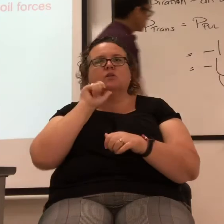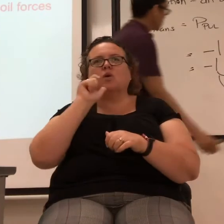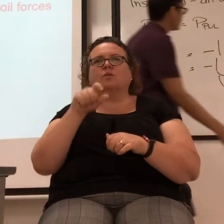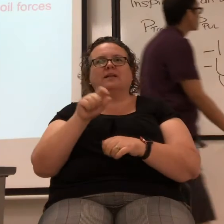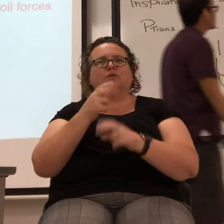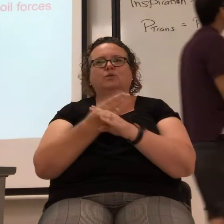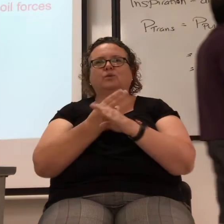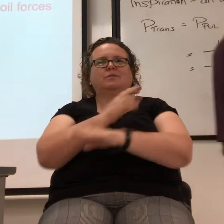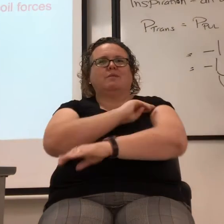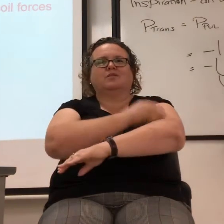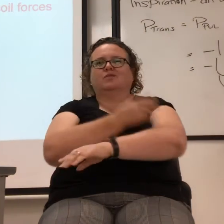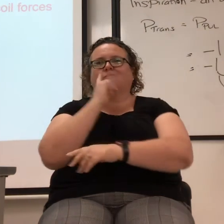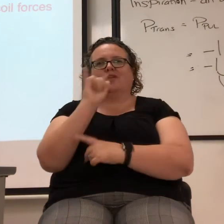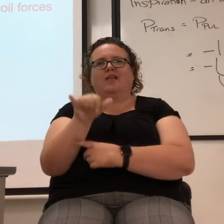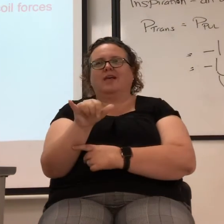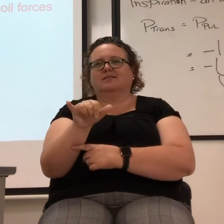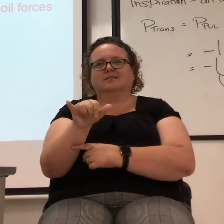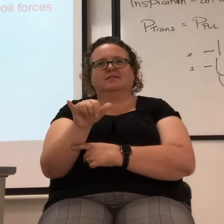muscles.